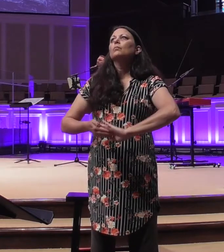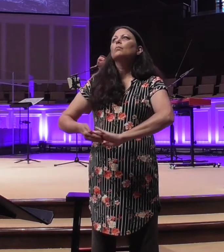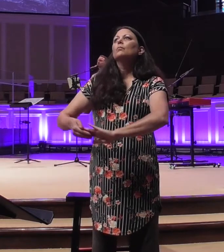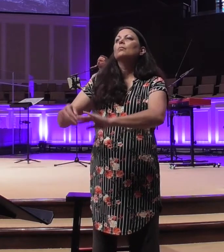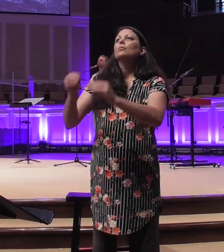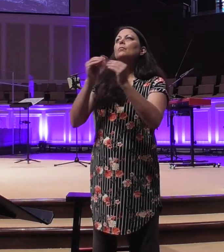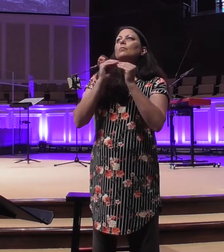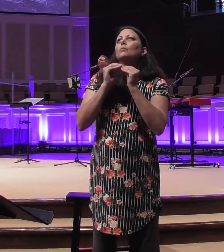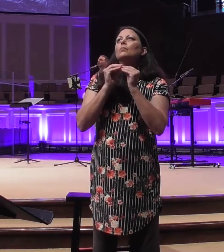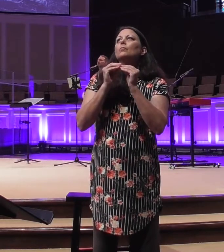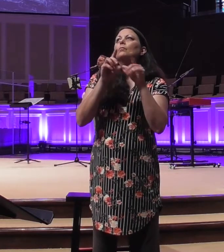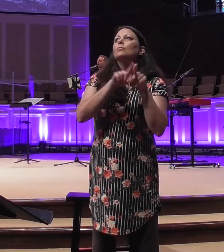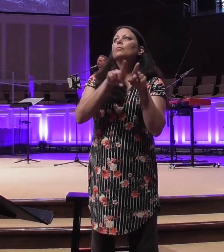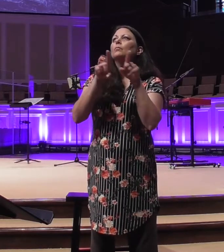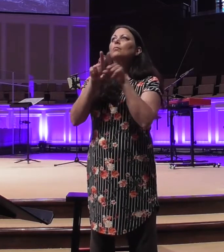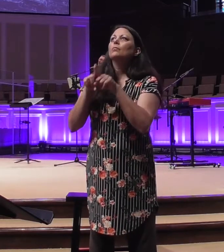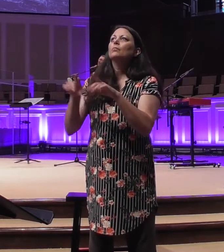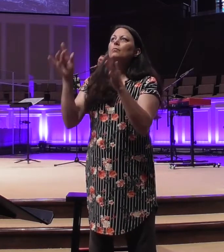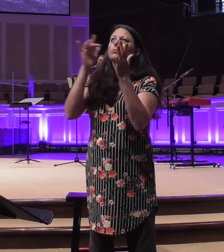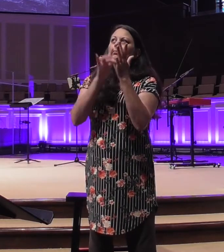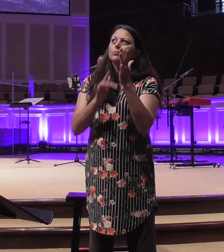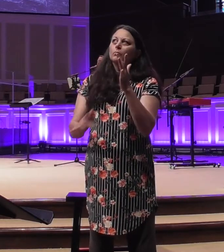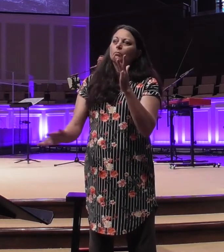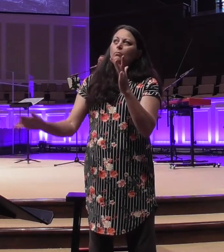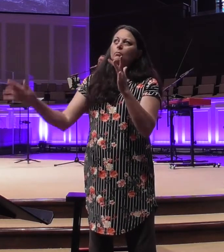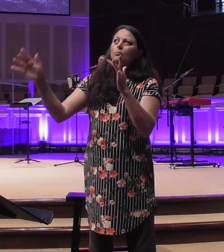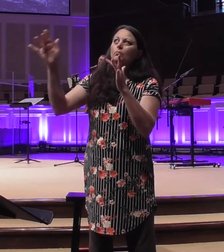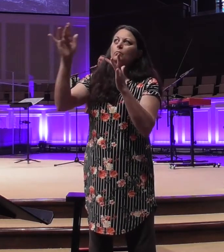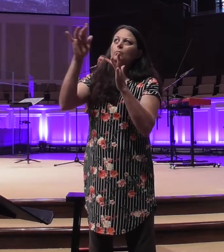Jesus. Make me more like